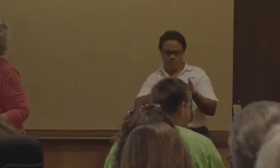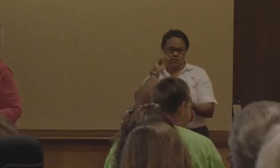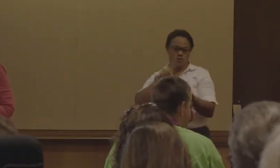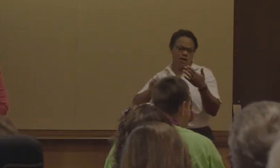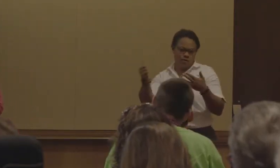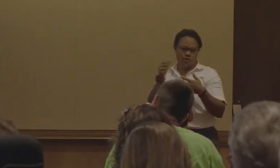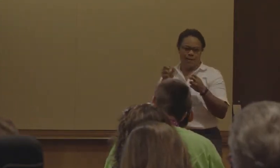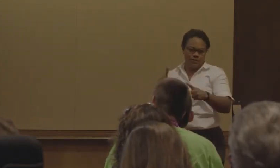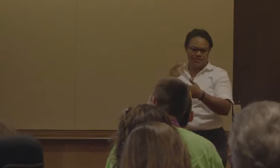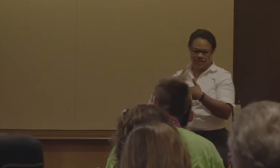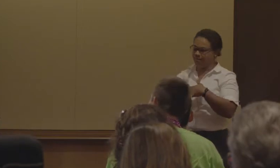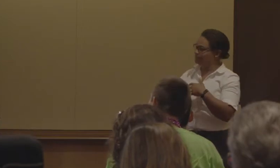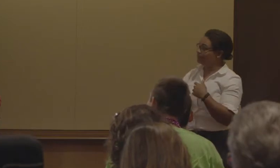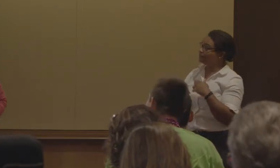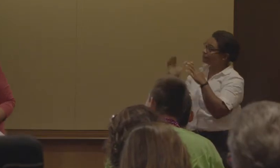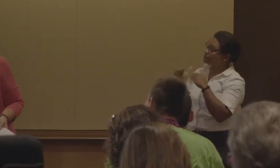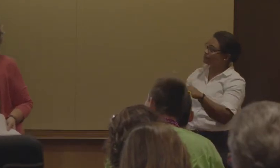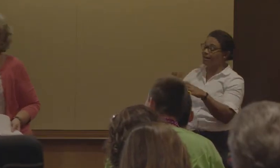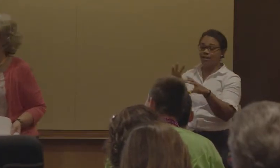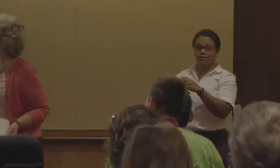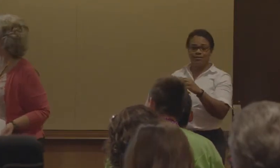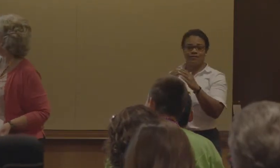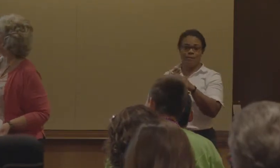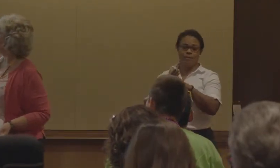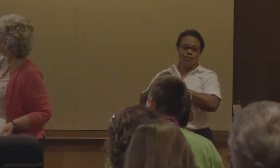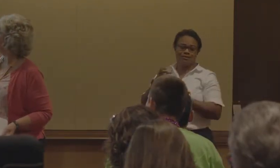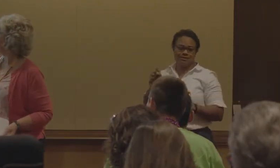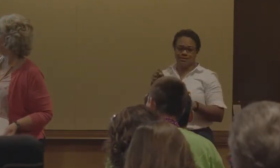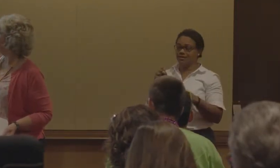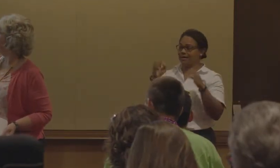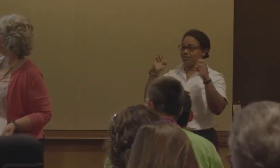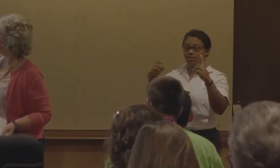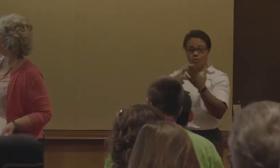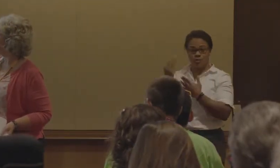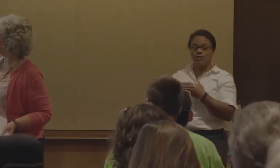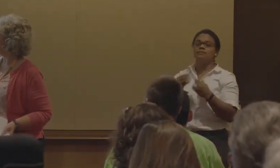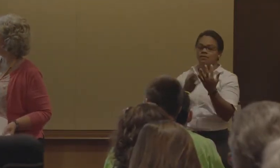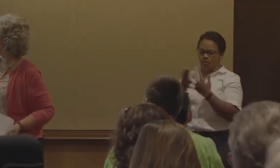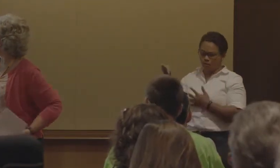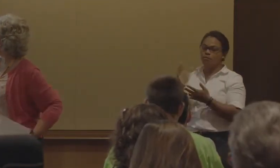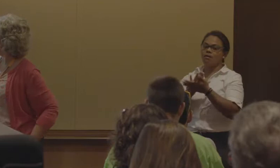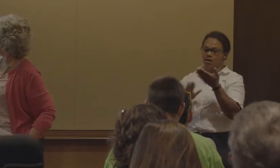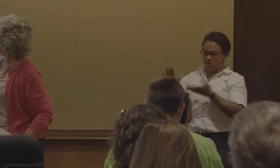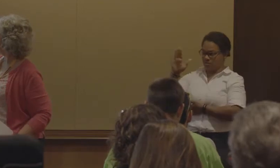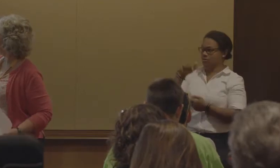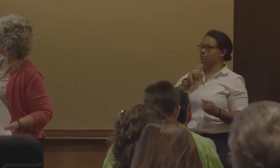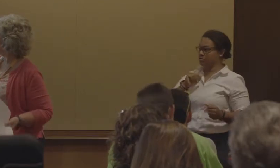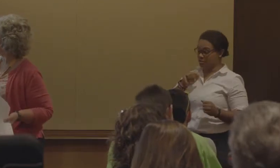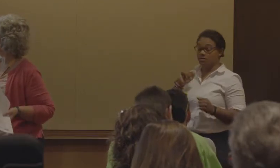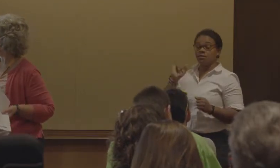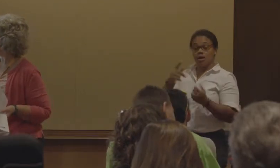nap. The inclusive post-secondary education programs, that is actually through college, and